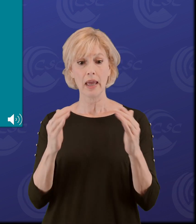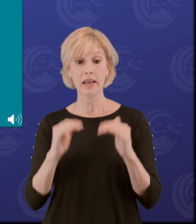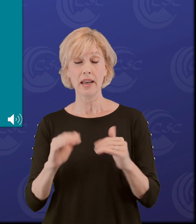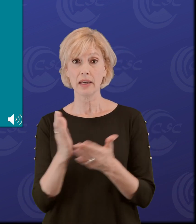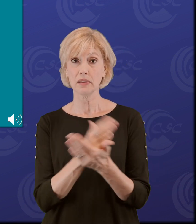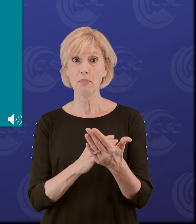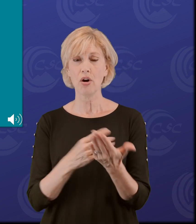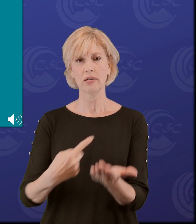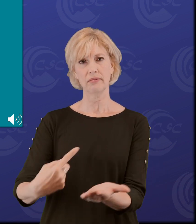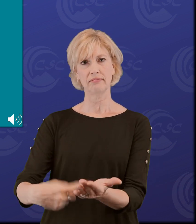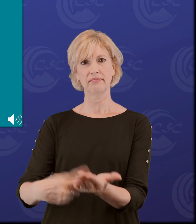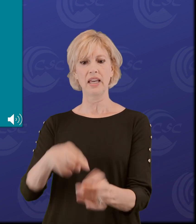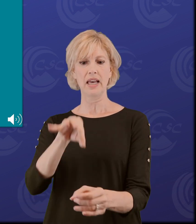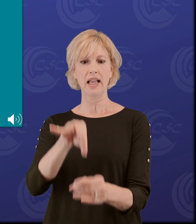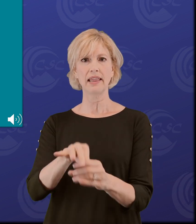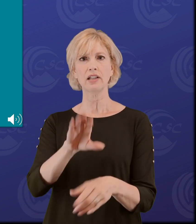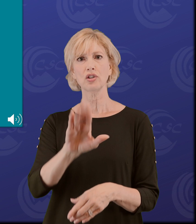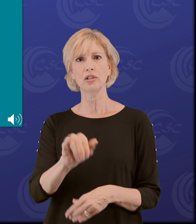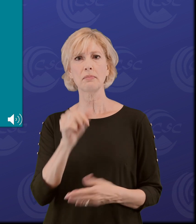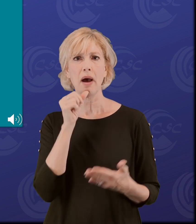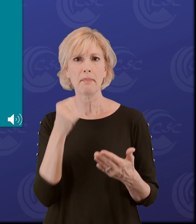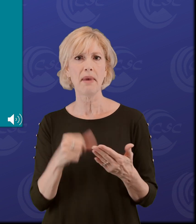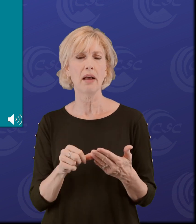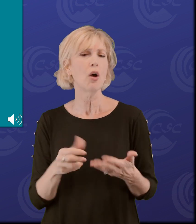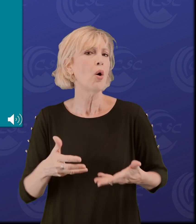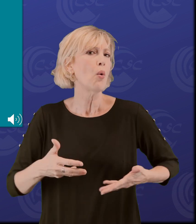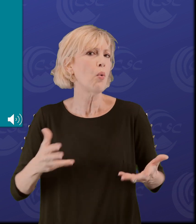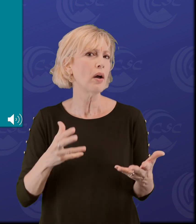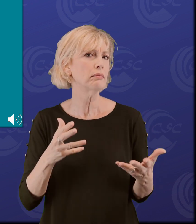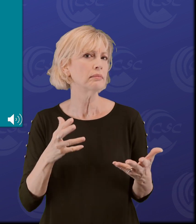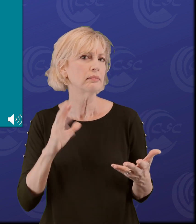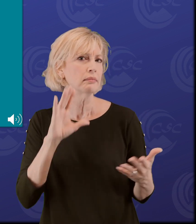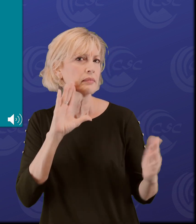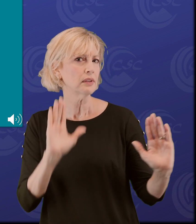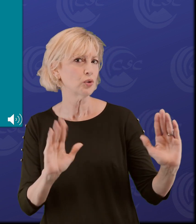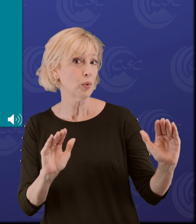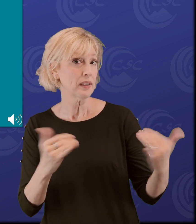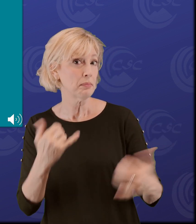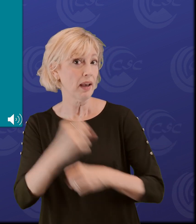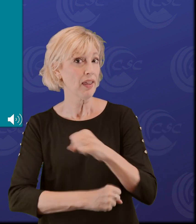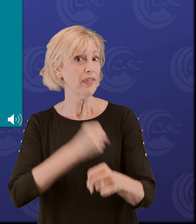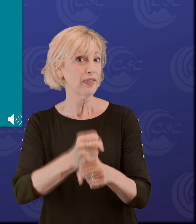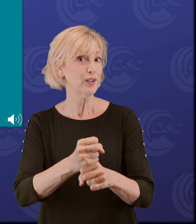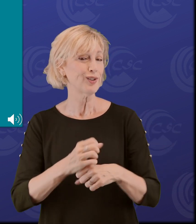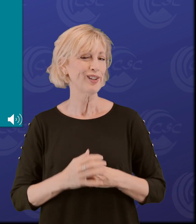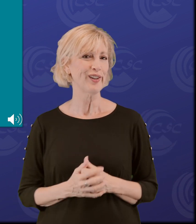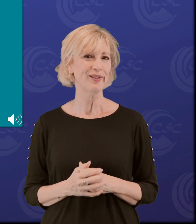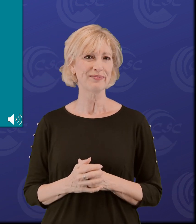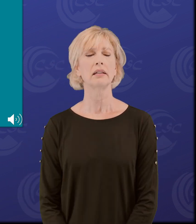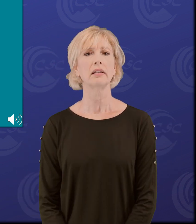In the next section, we'll cover elections by mail and what you can expect this year.